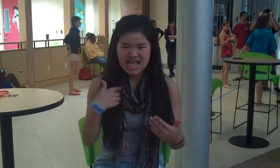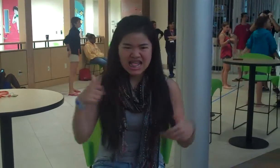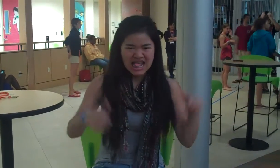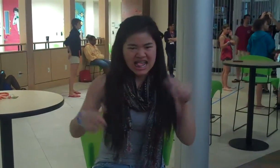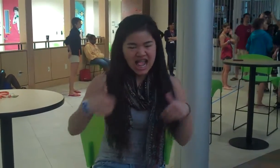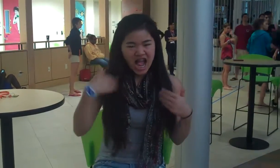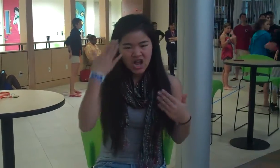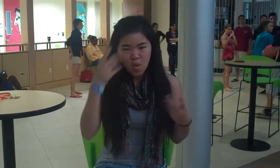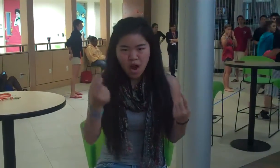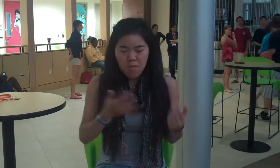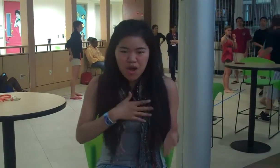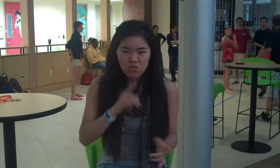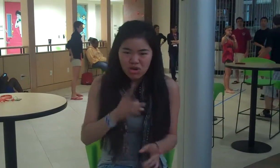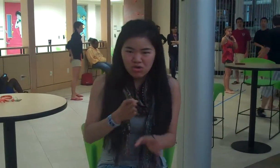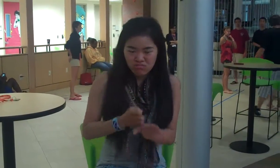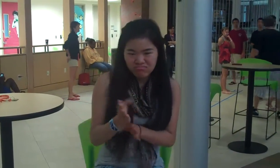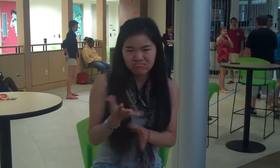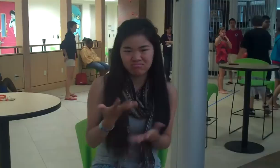You're going to